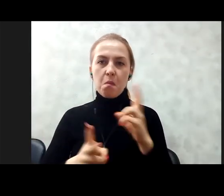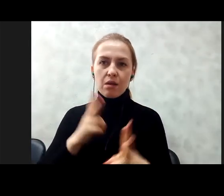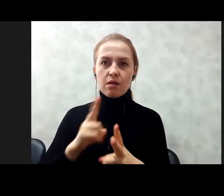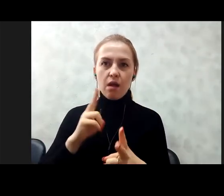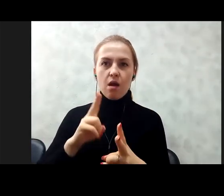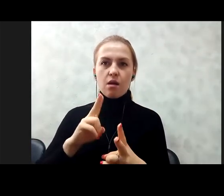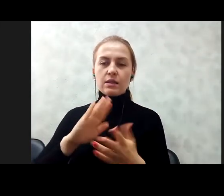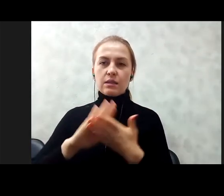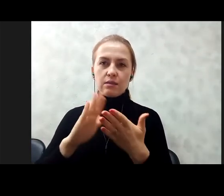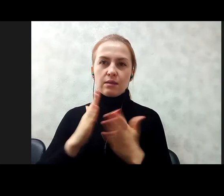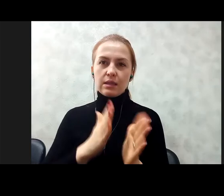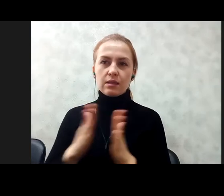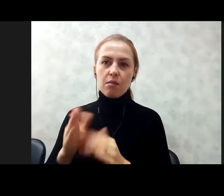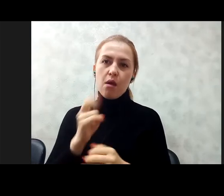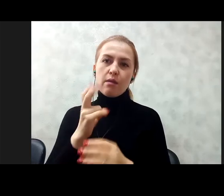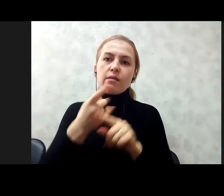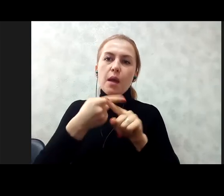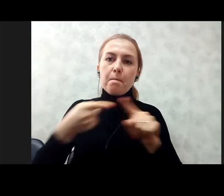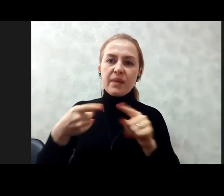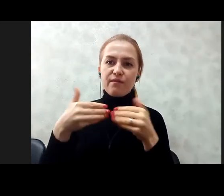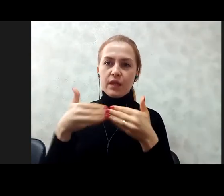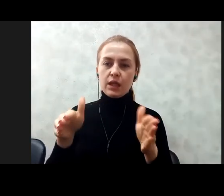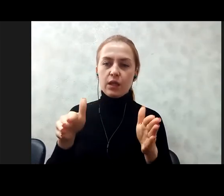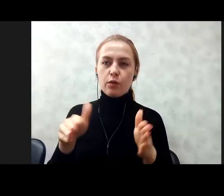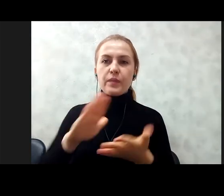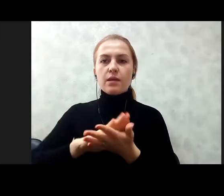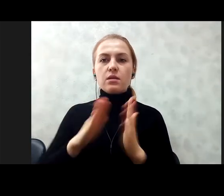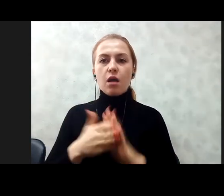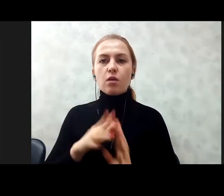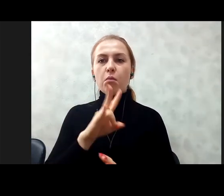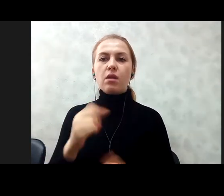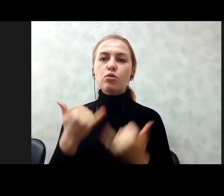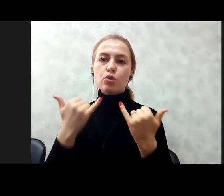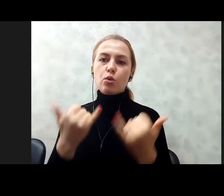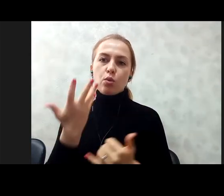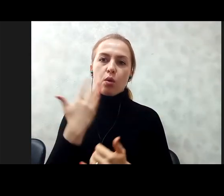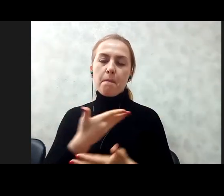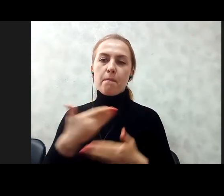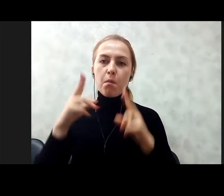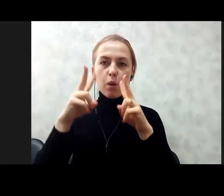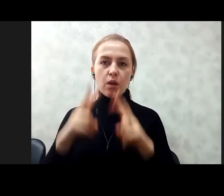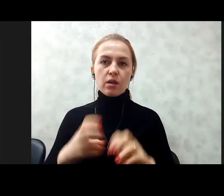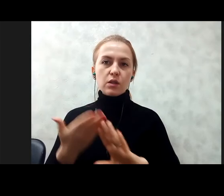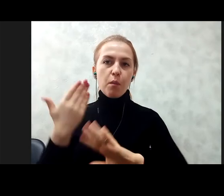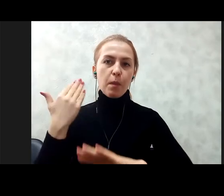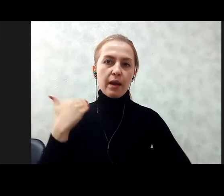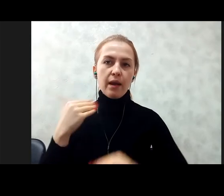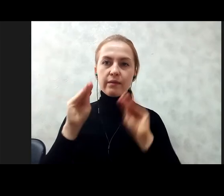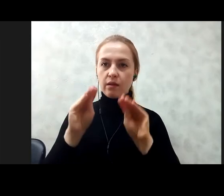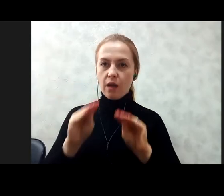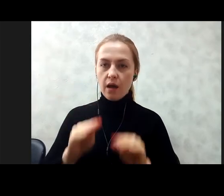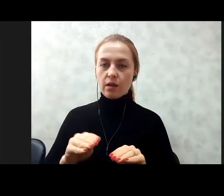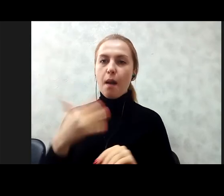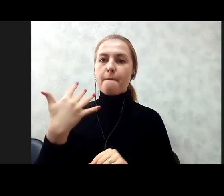brief time for the implementation, is open and is fairly good. Now that